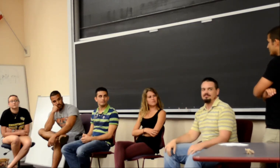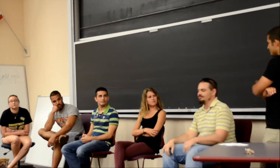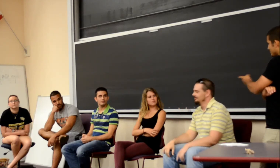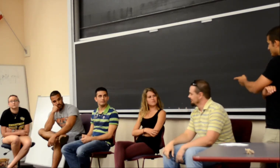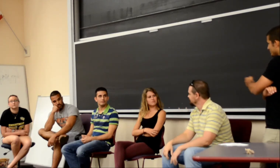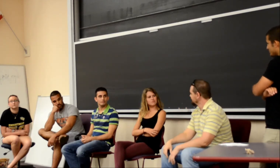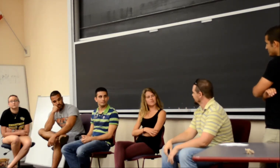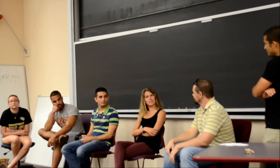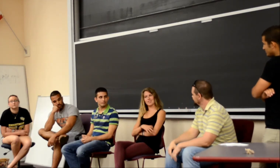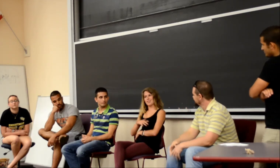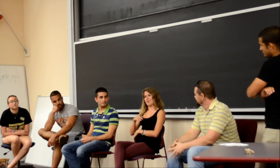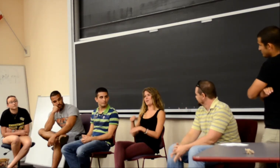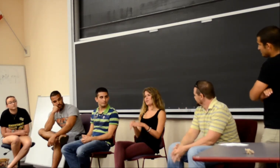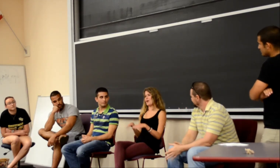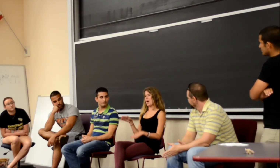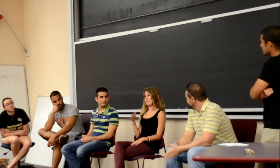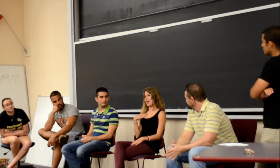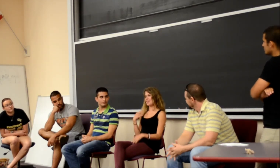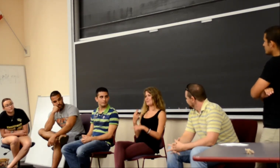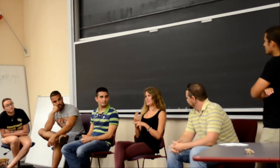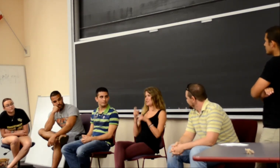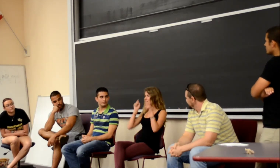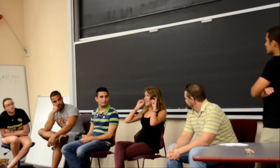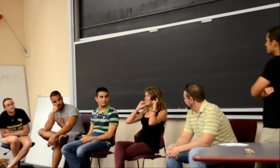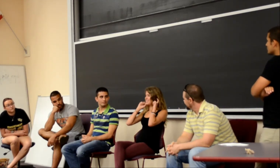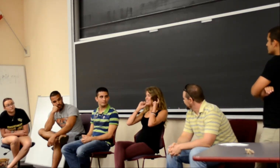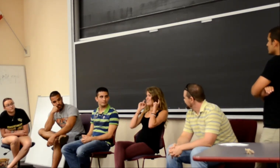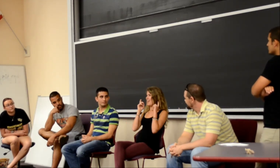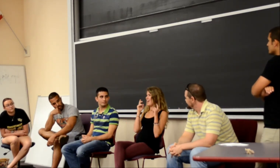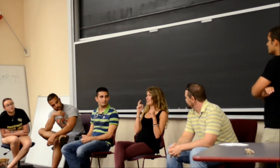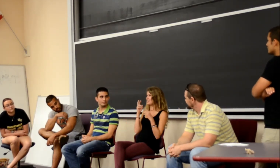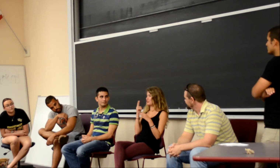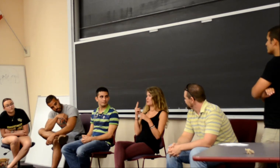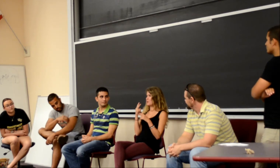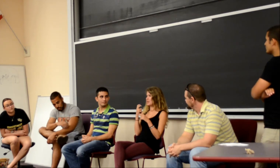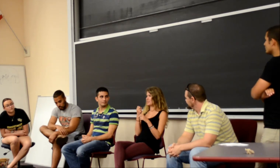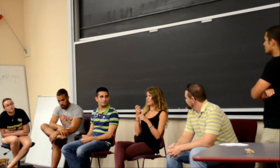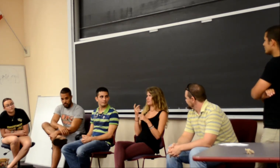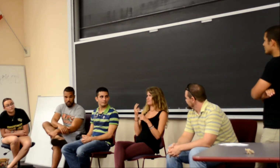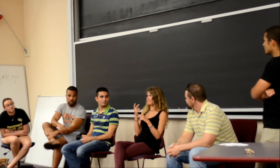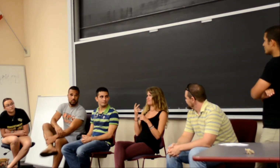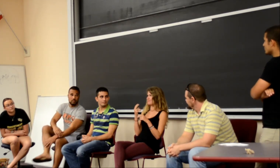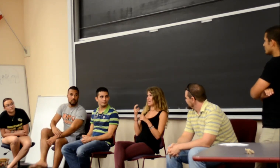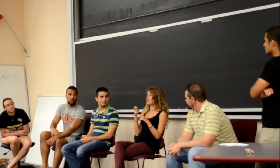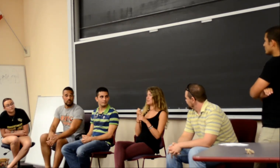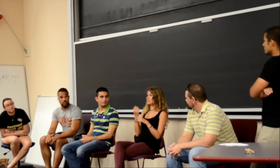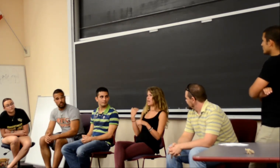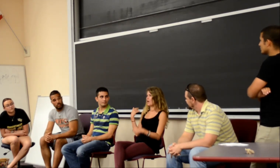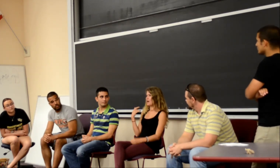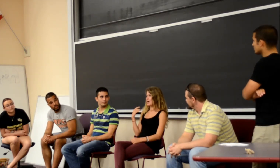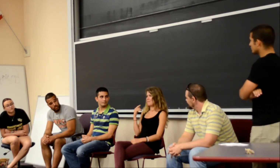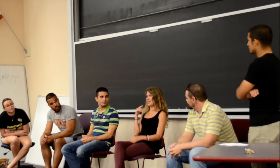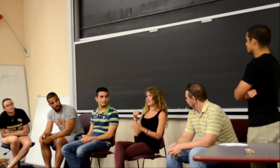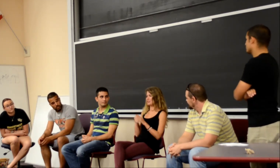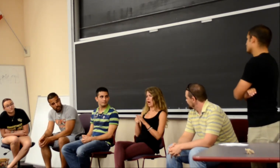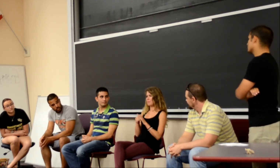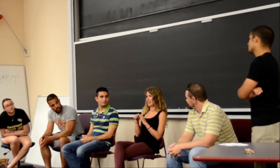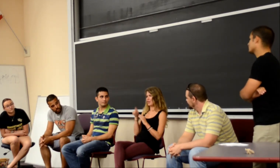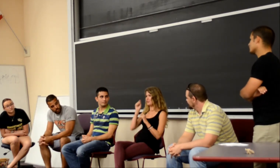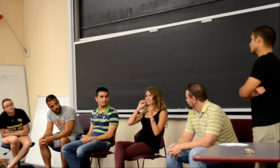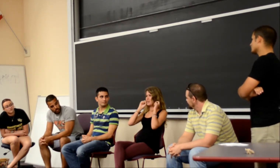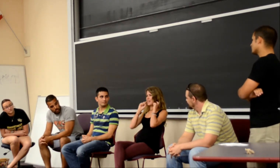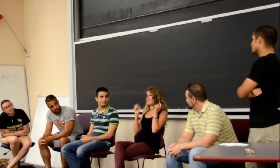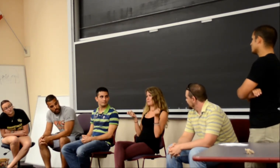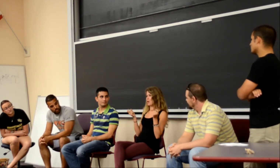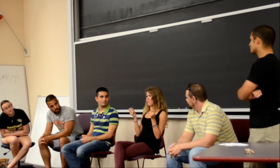So, but yeah, I use a hearing aid. Growing up, I used hearing aids, and then 2 years ago, my hearing dropped